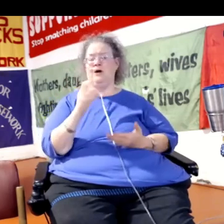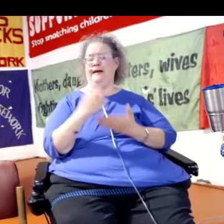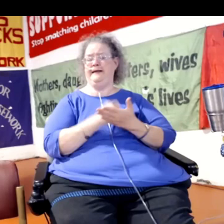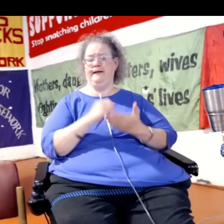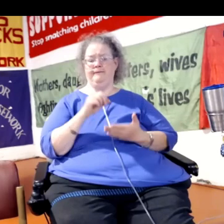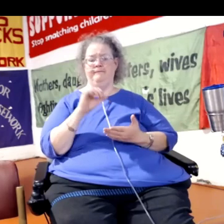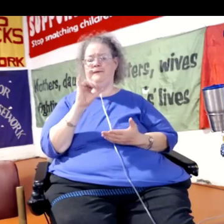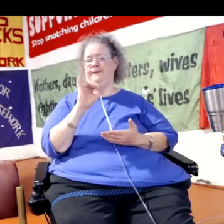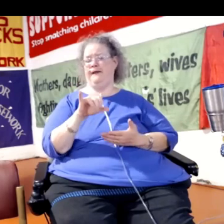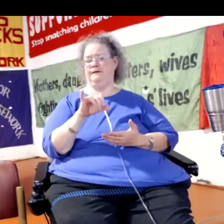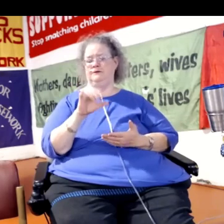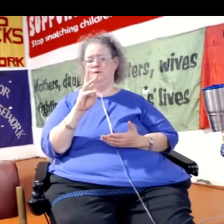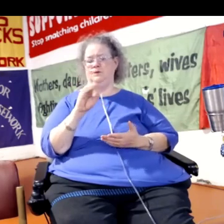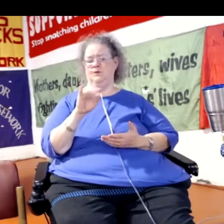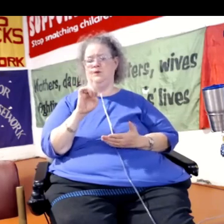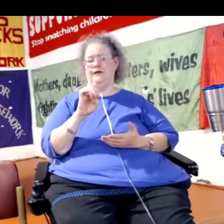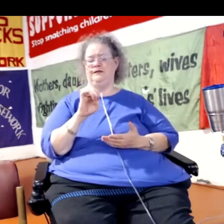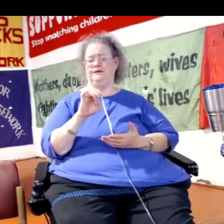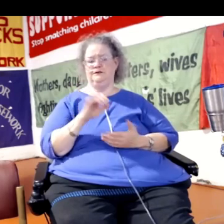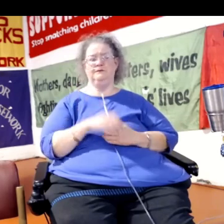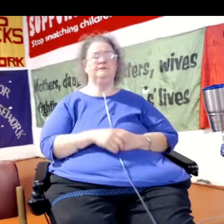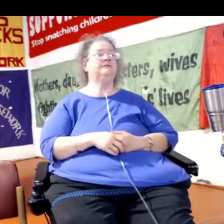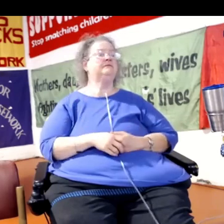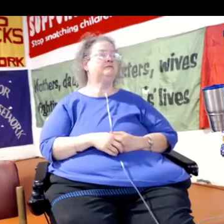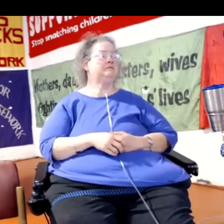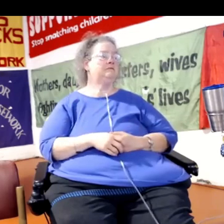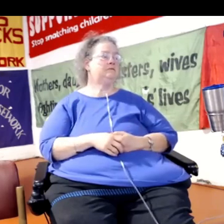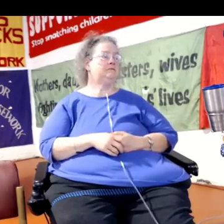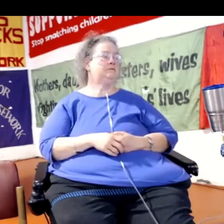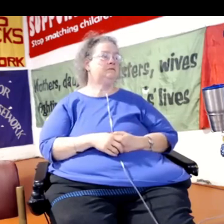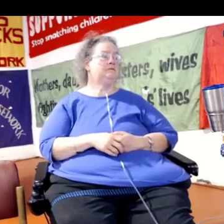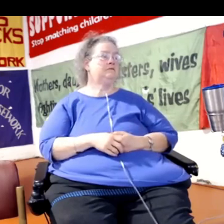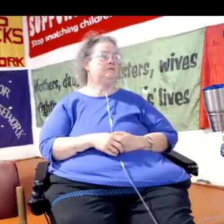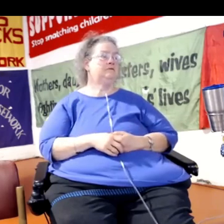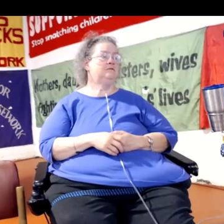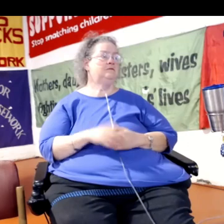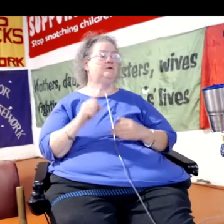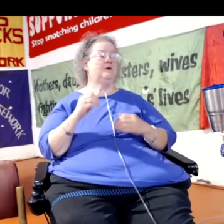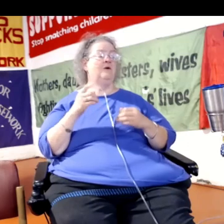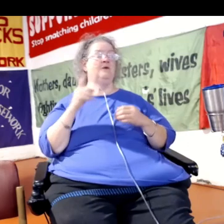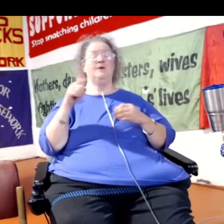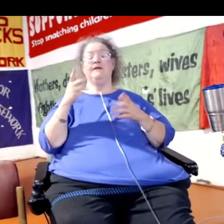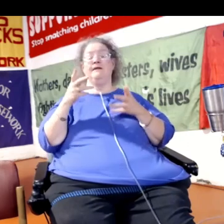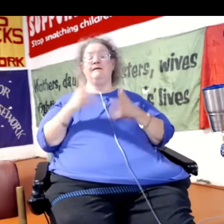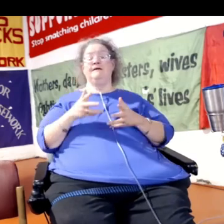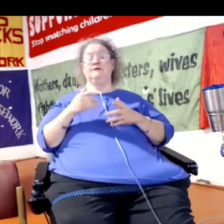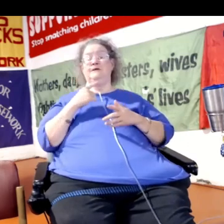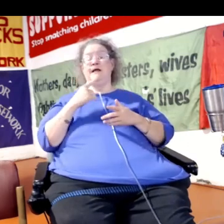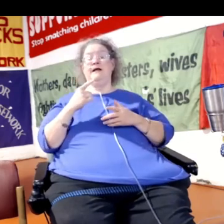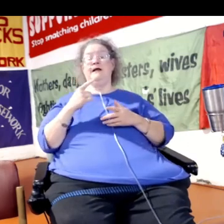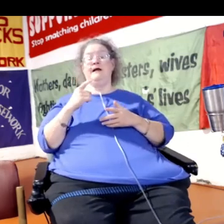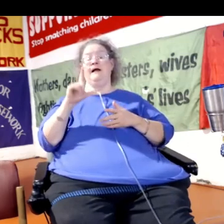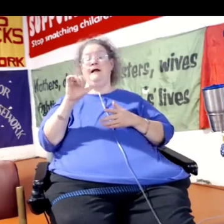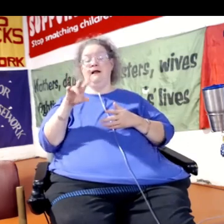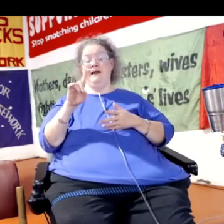time. Okay, all right, I've got to really finish. All right, other things women have won, just to say quickly, land and inheritance rights